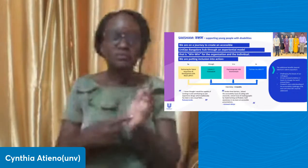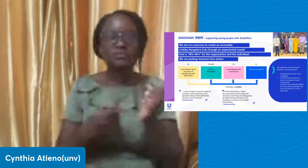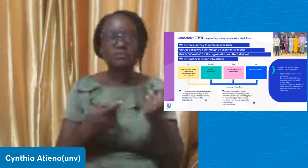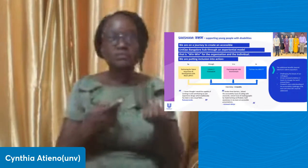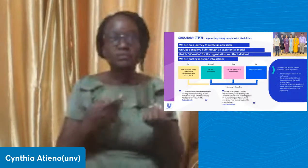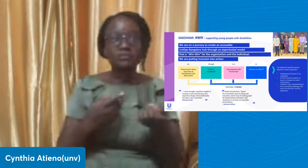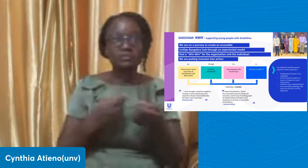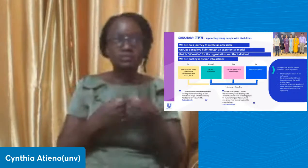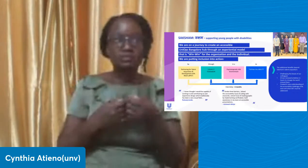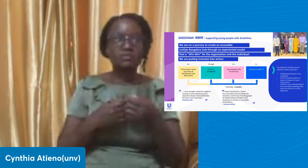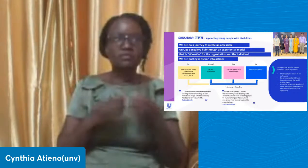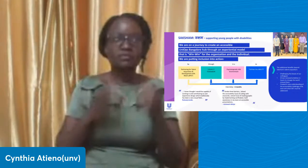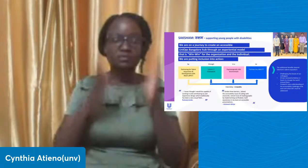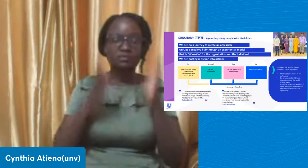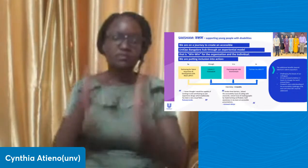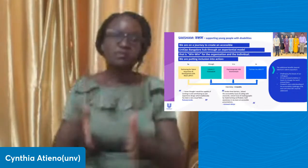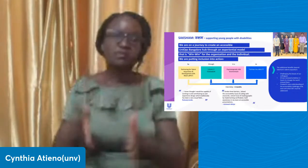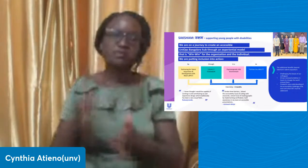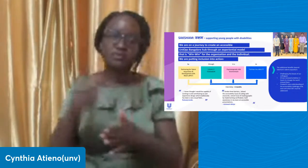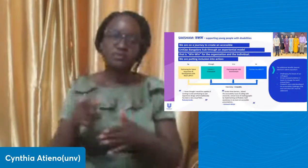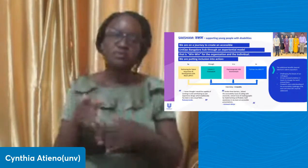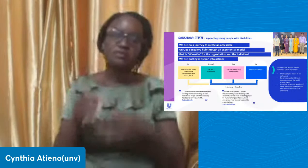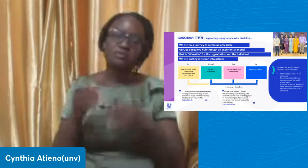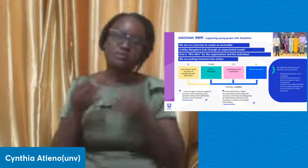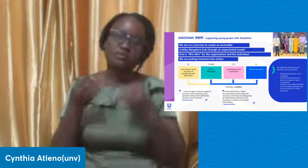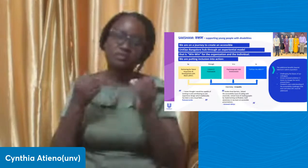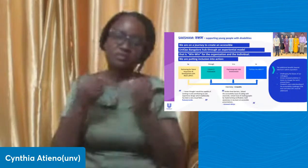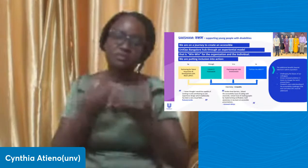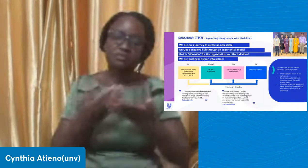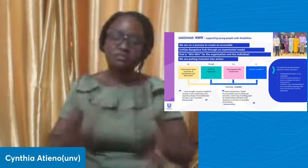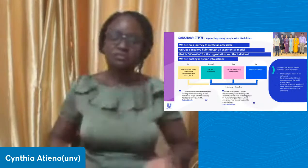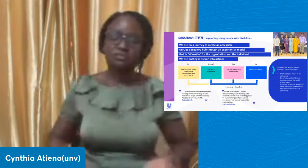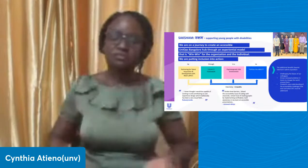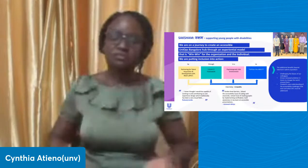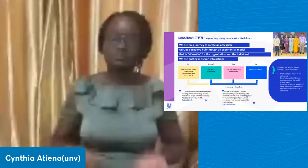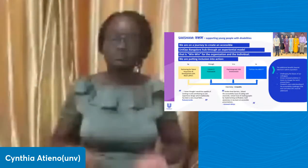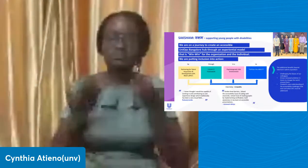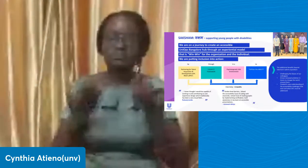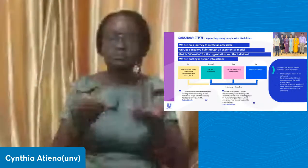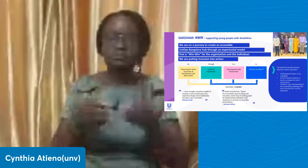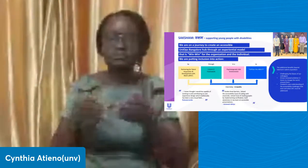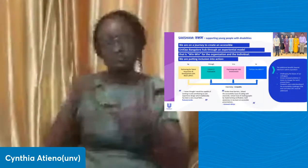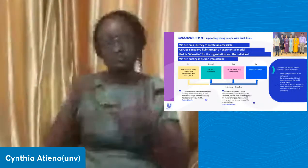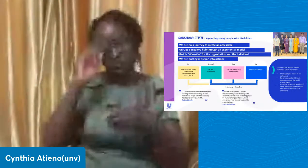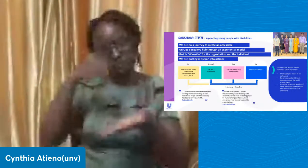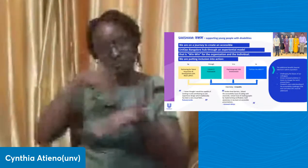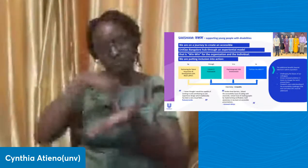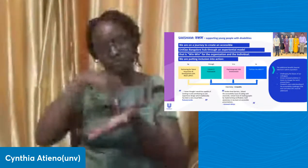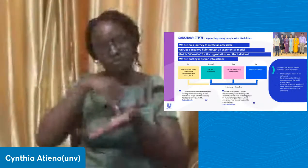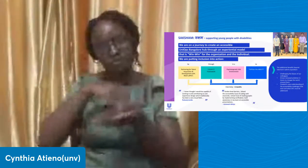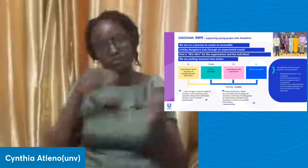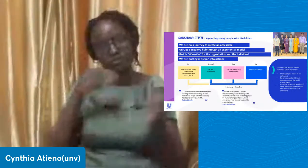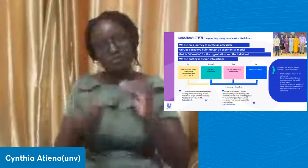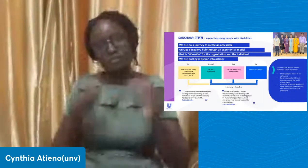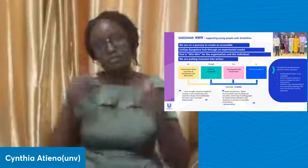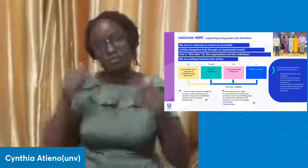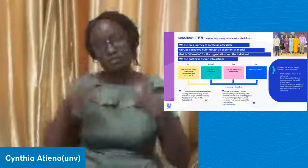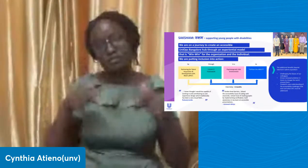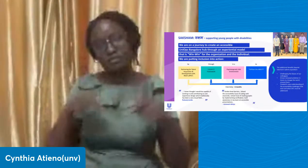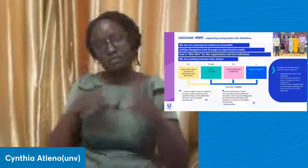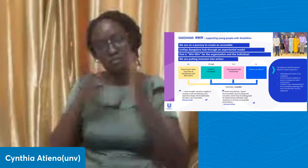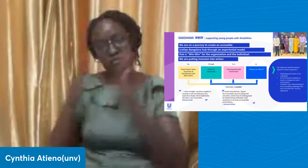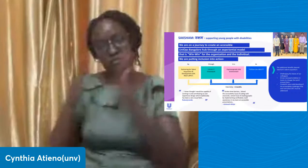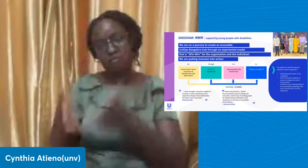inclusive programs and who actually is hired now at Unilever as one of our employees. So thank you so much. With